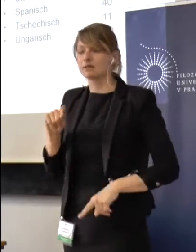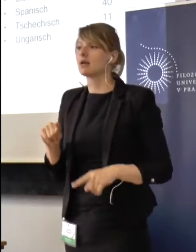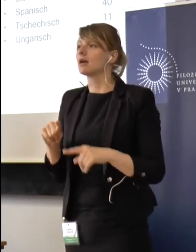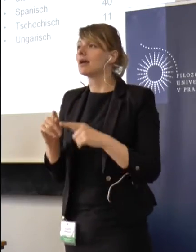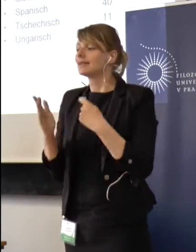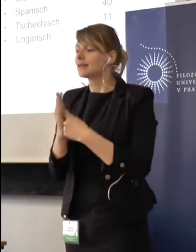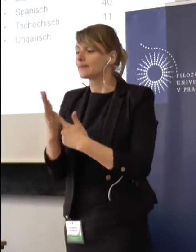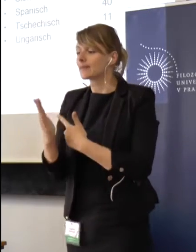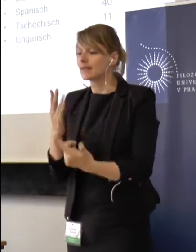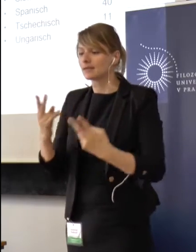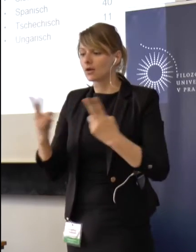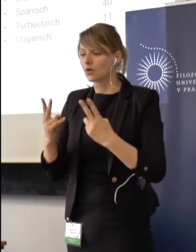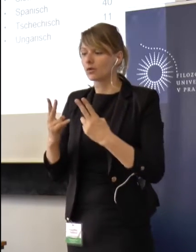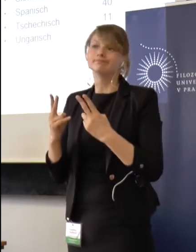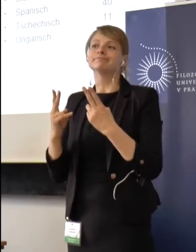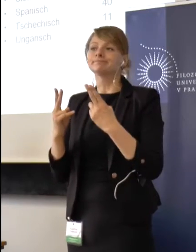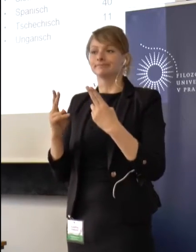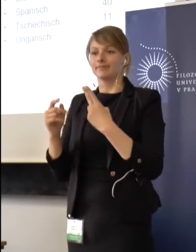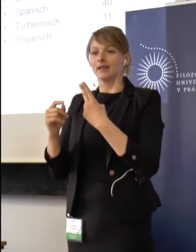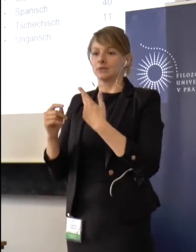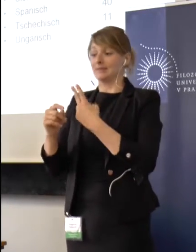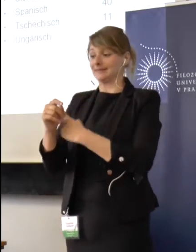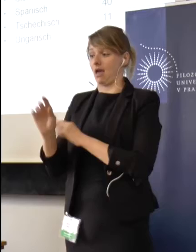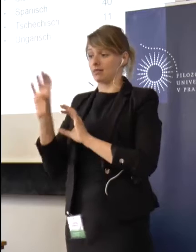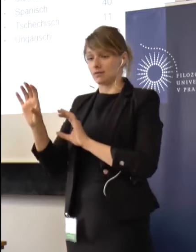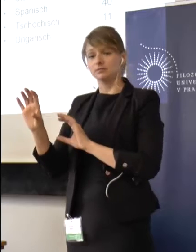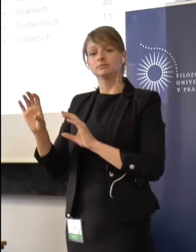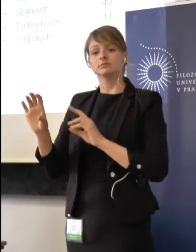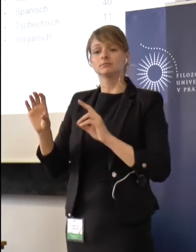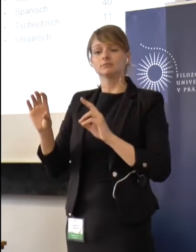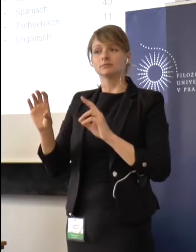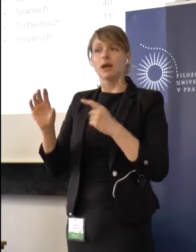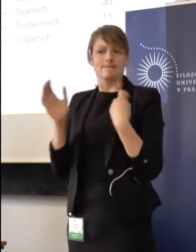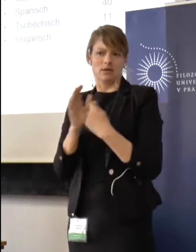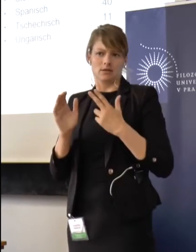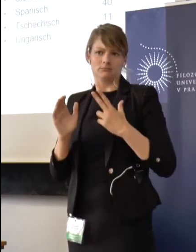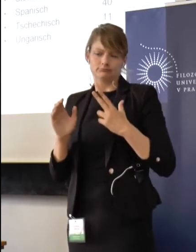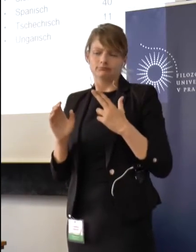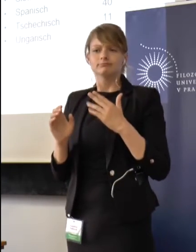are languages you can use in all important